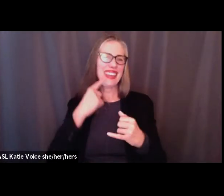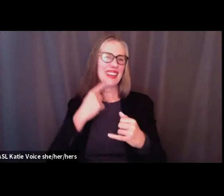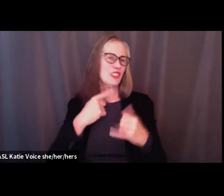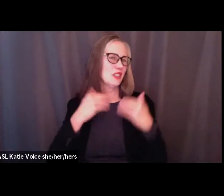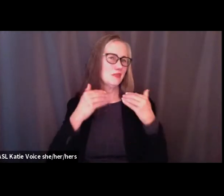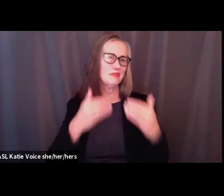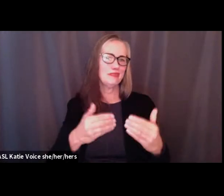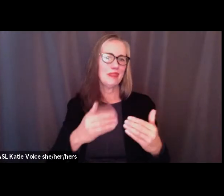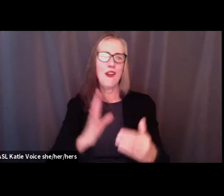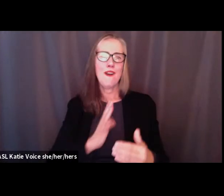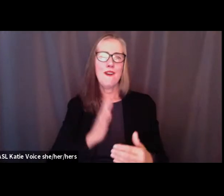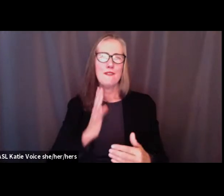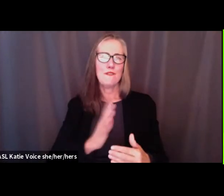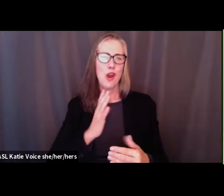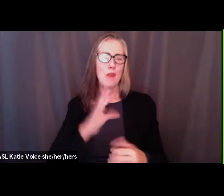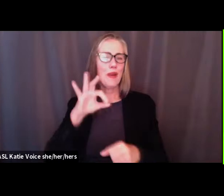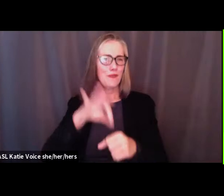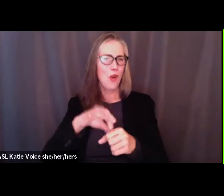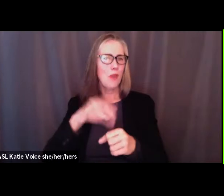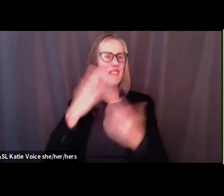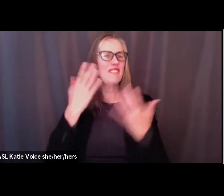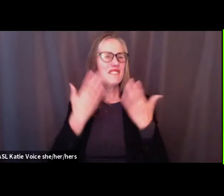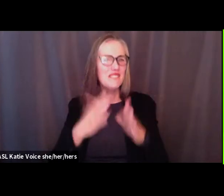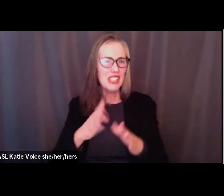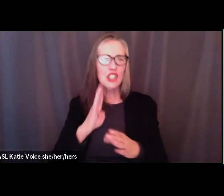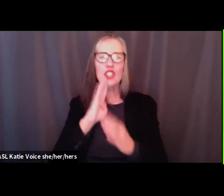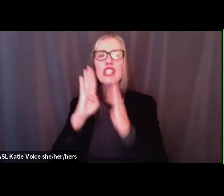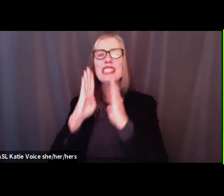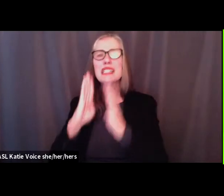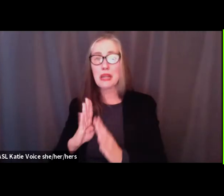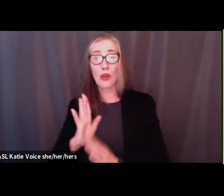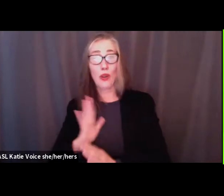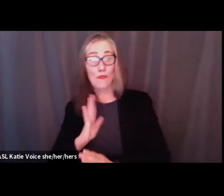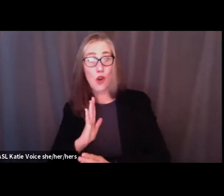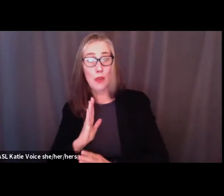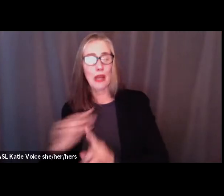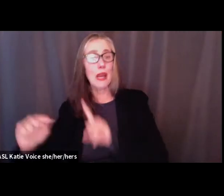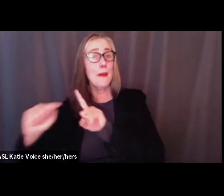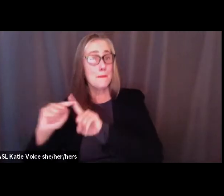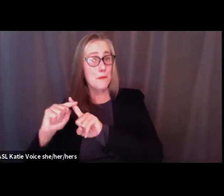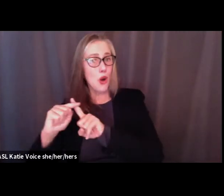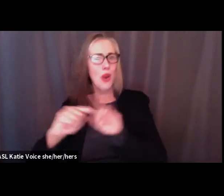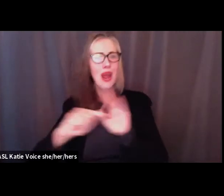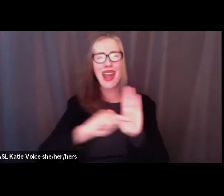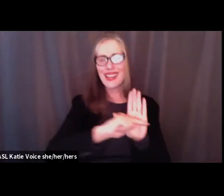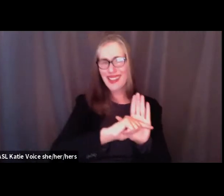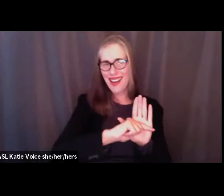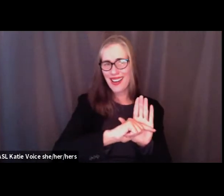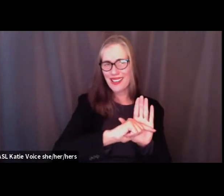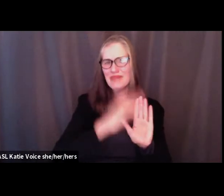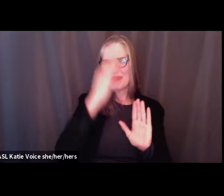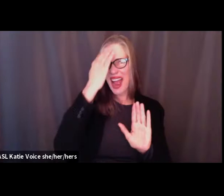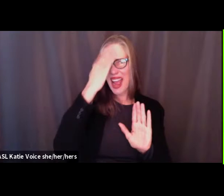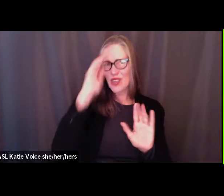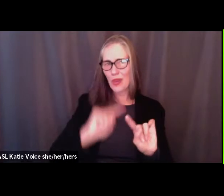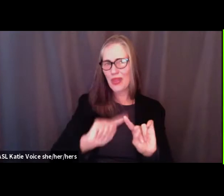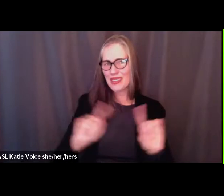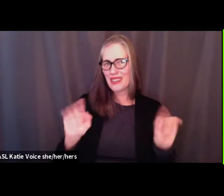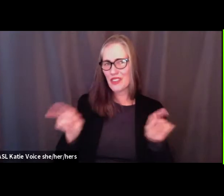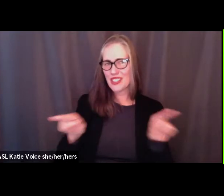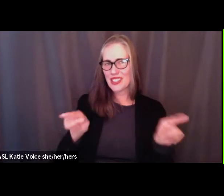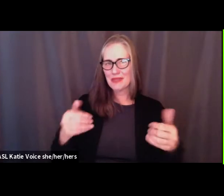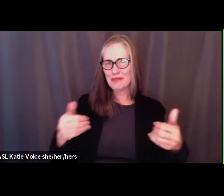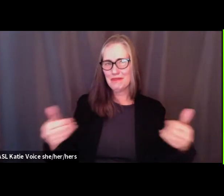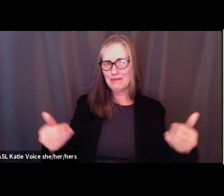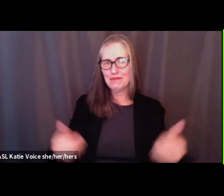that there's been speakers pro and con. Okay. Formally, pro and con, I recognize the distinction. Exactly. Okay, let's take a vote